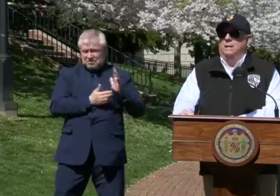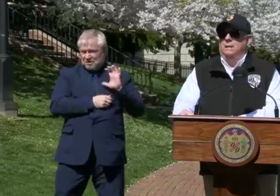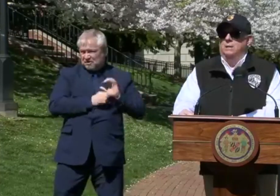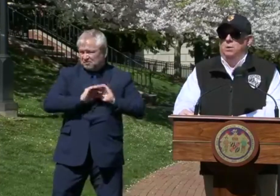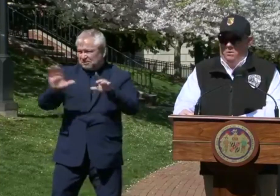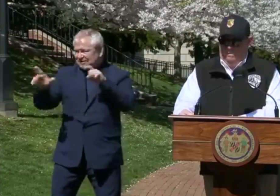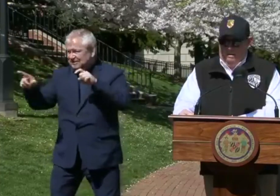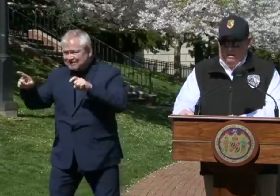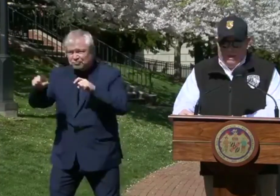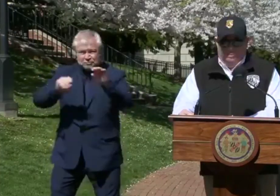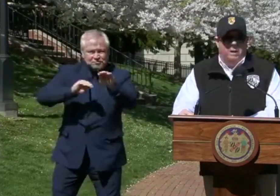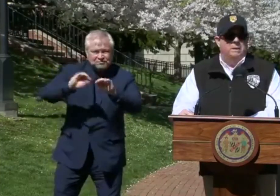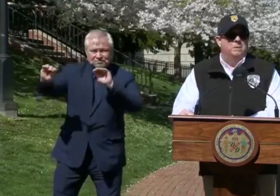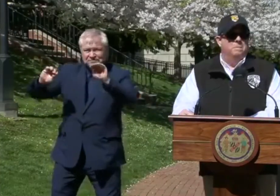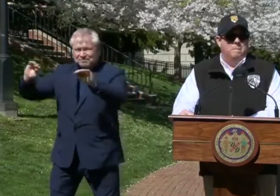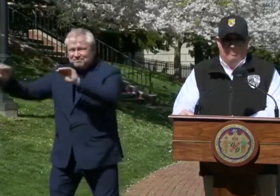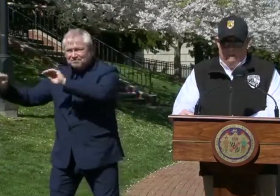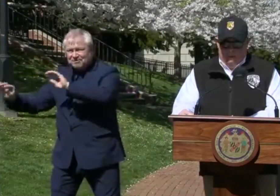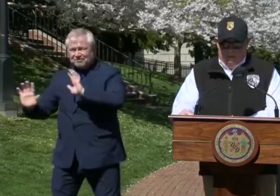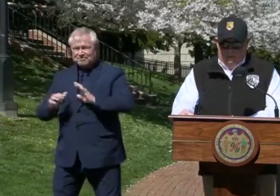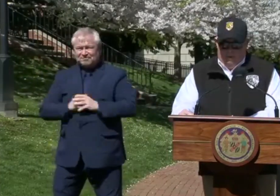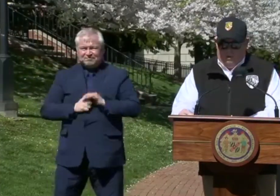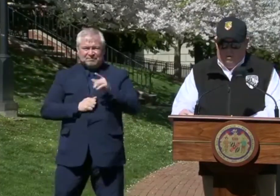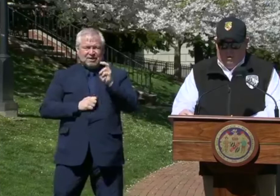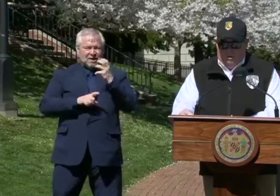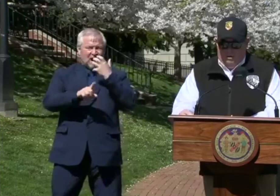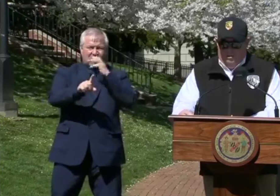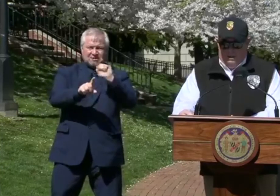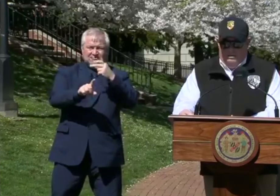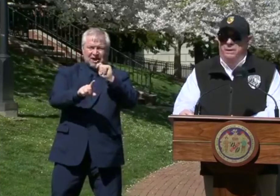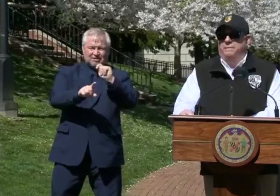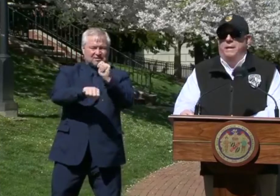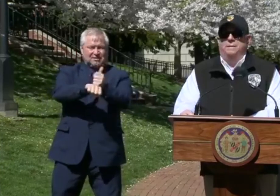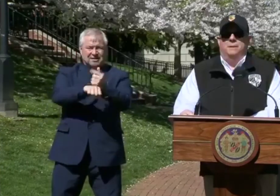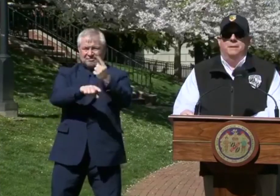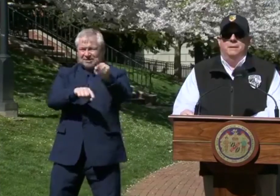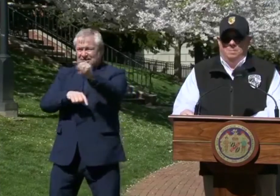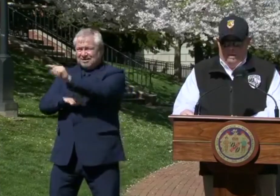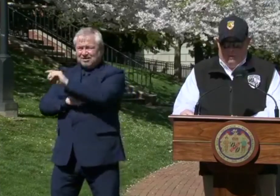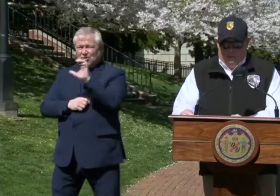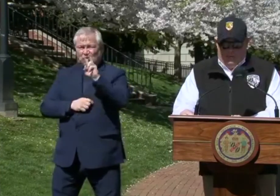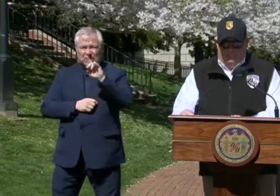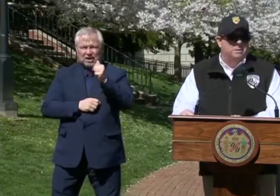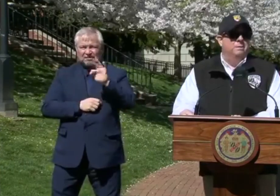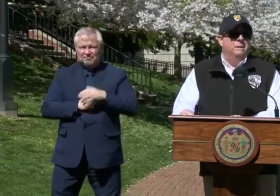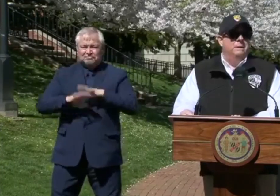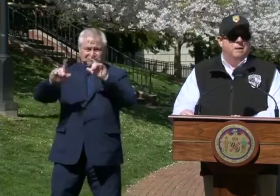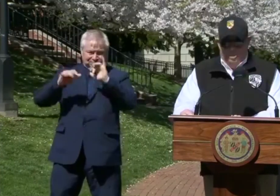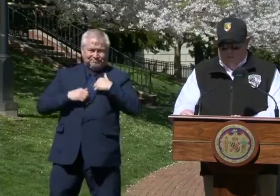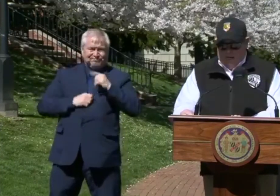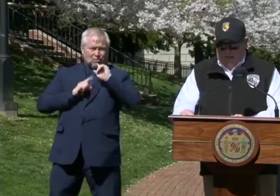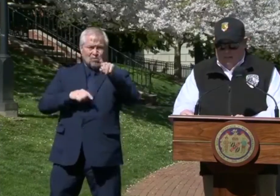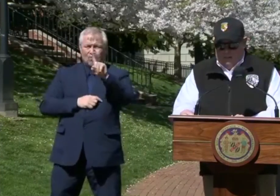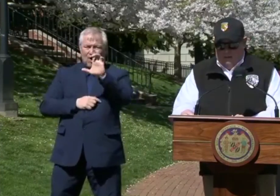any coronavirus hotspots. We have also ordered 100 advanced medical tents